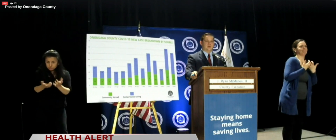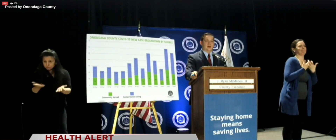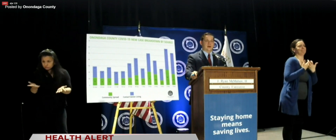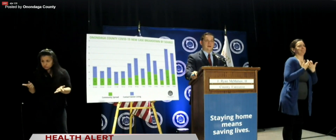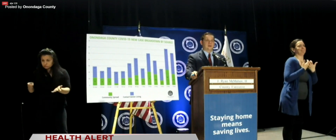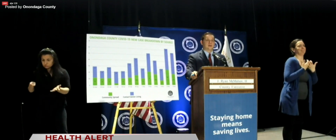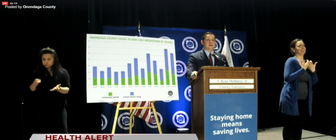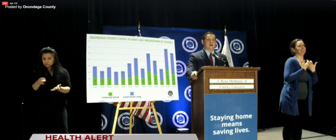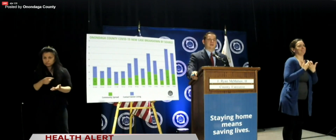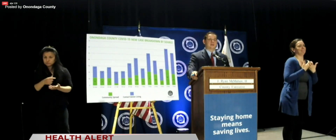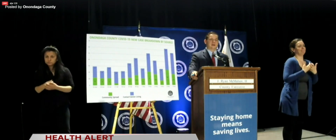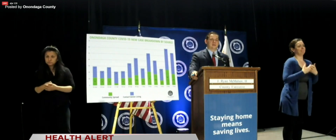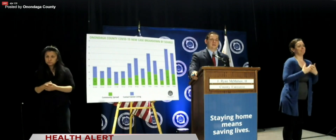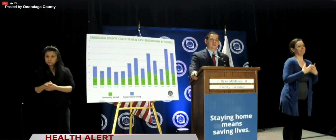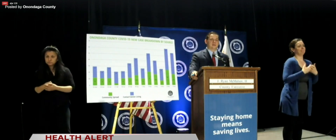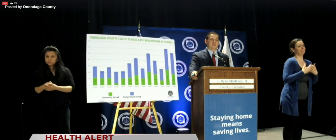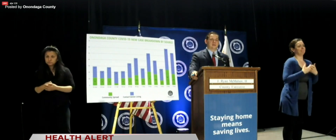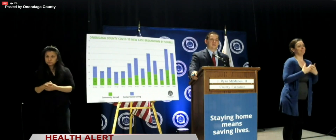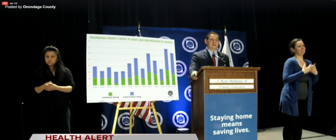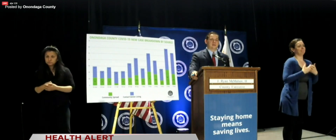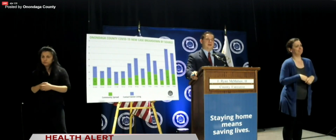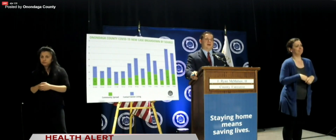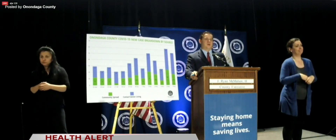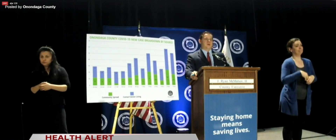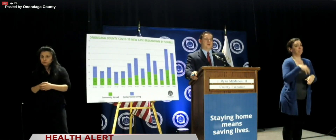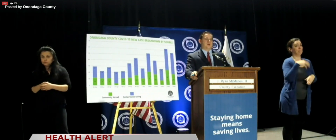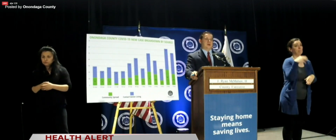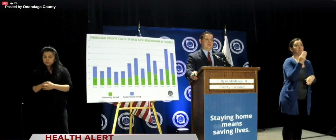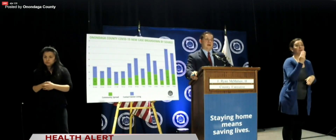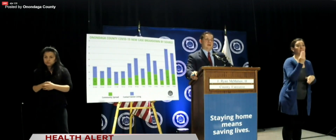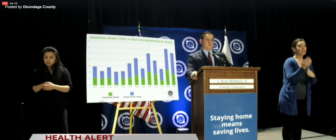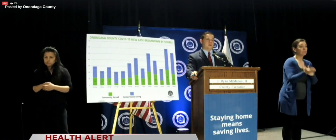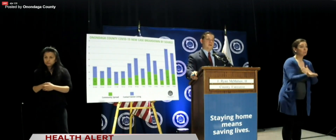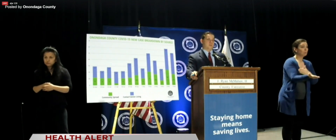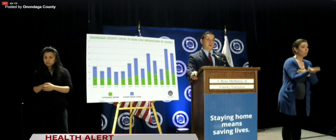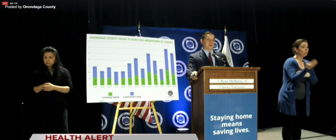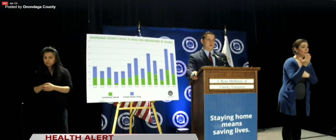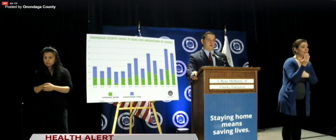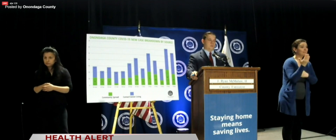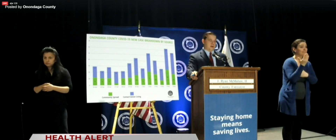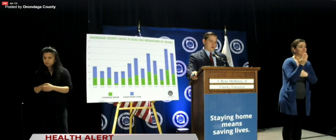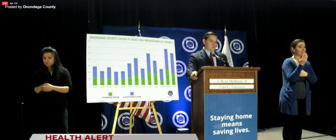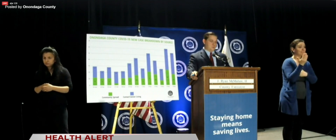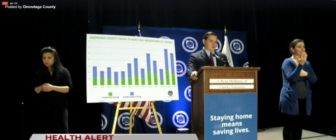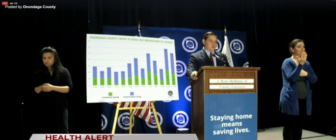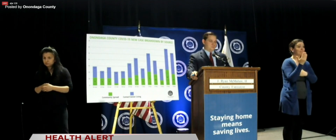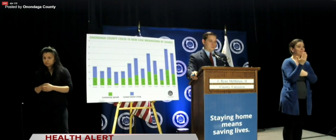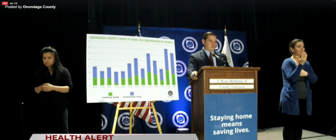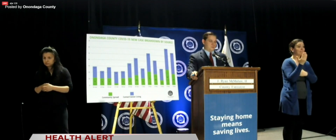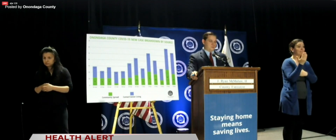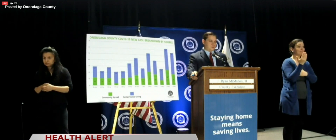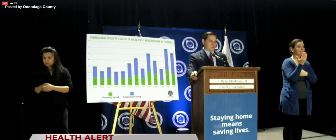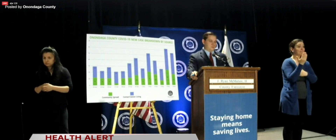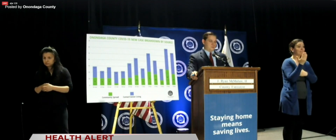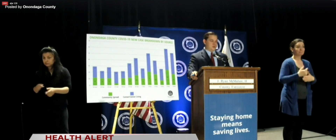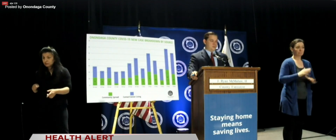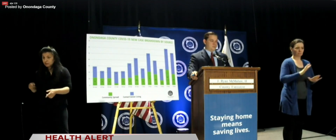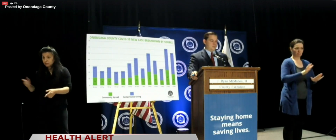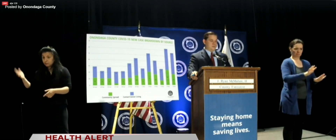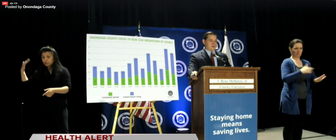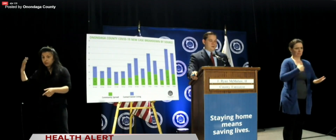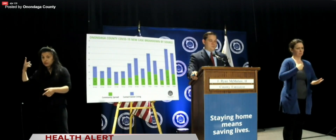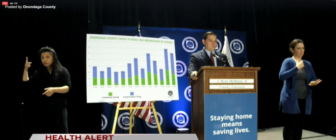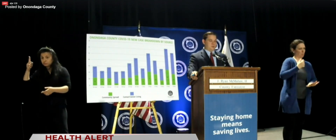on at the end of this process. But right now, I'm not going to Monday morning quarterback anybody. I think everybody's